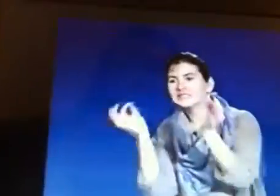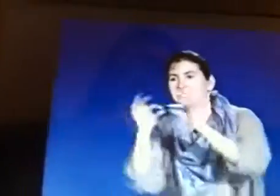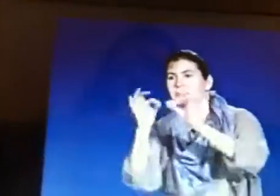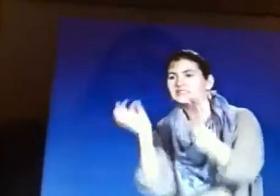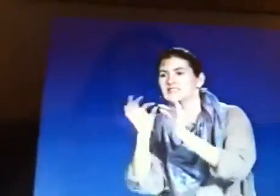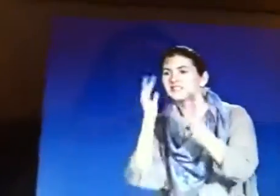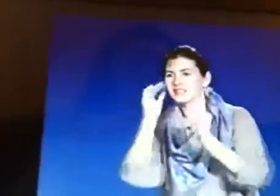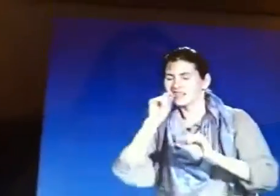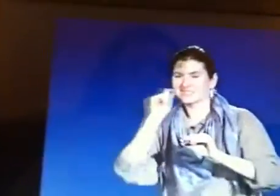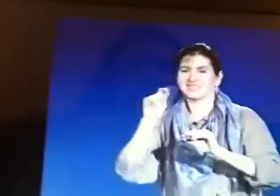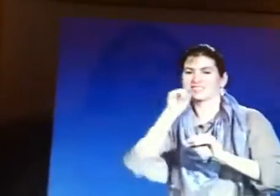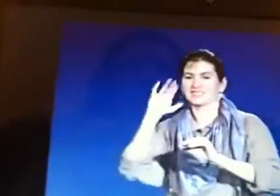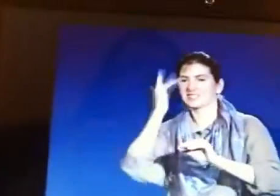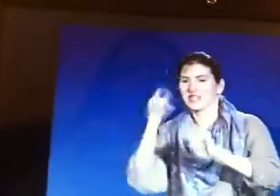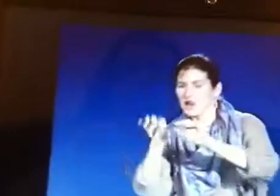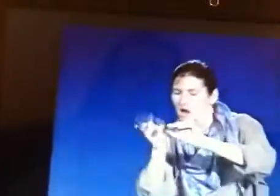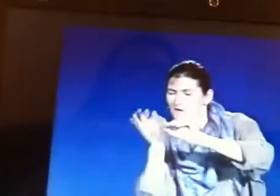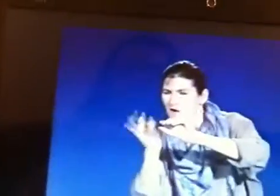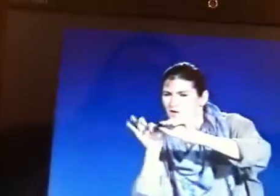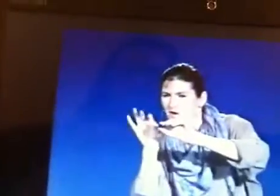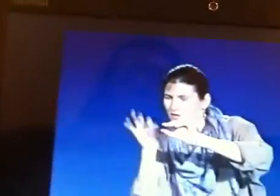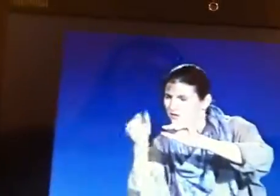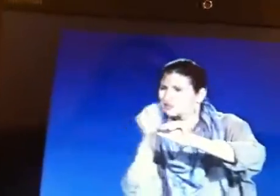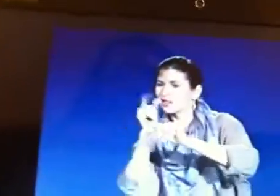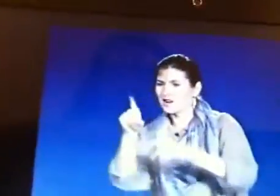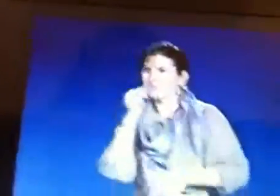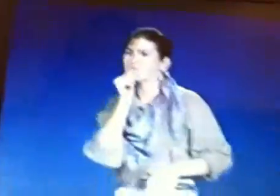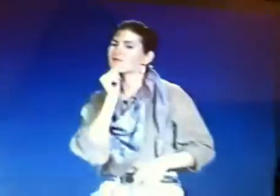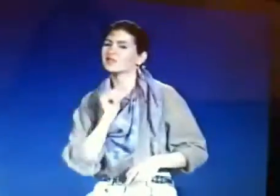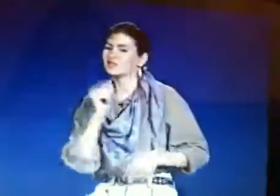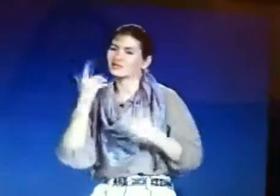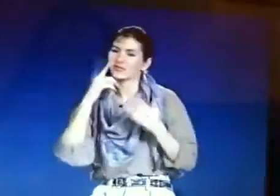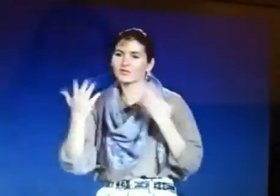take out everything that you used to sew it.